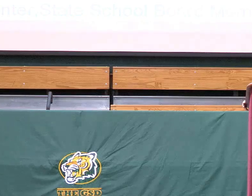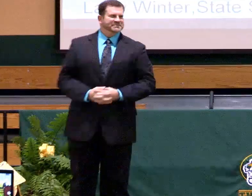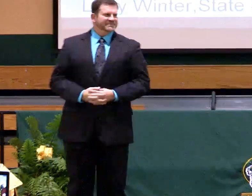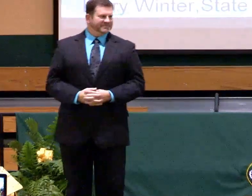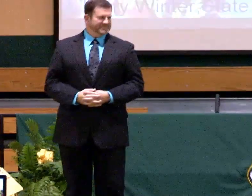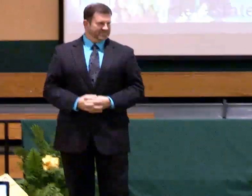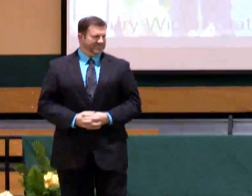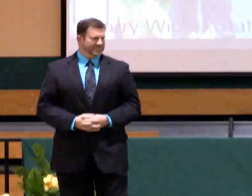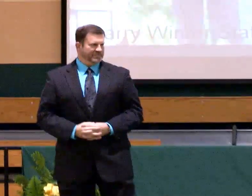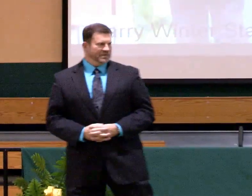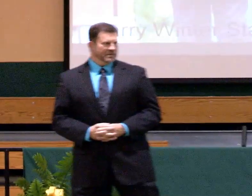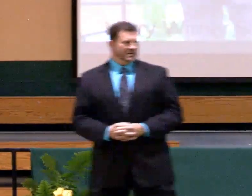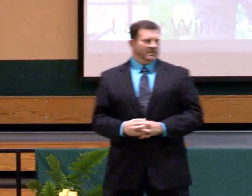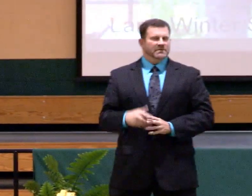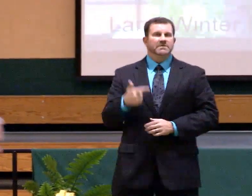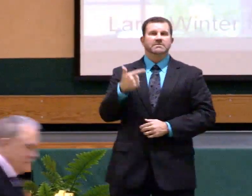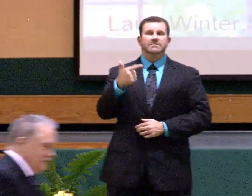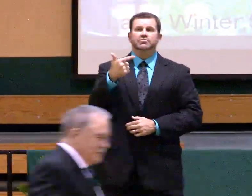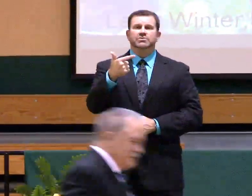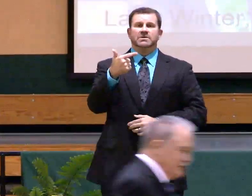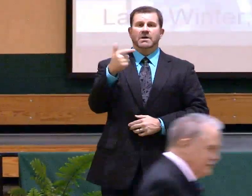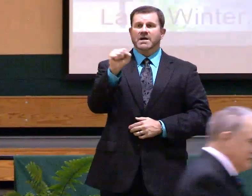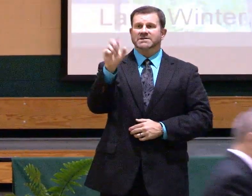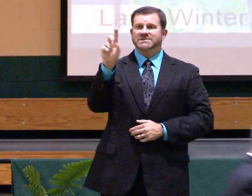GSD is a very special place.